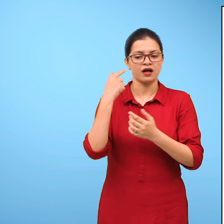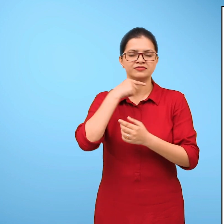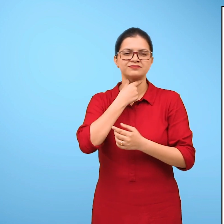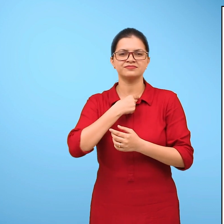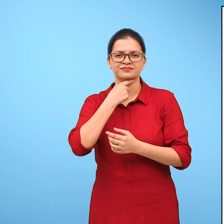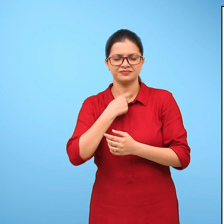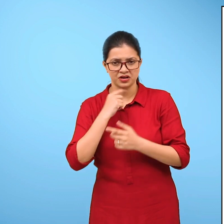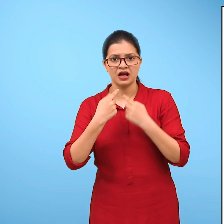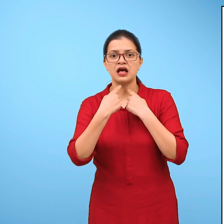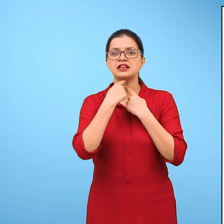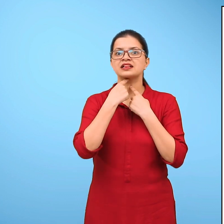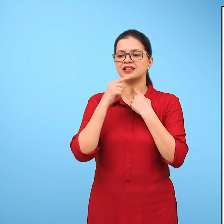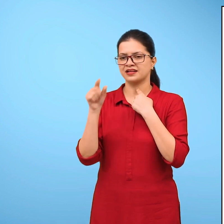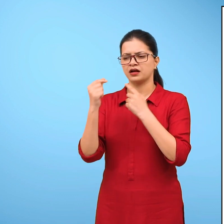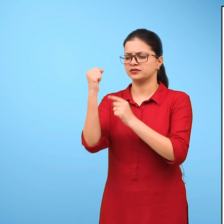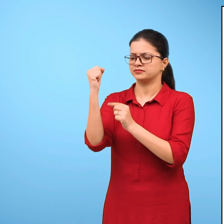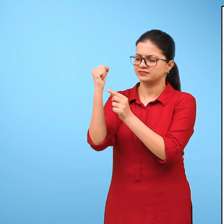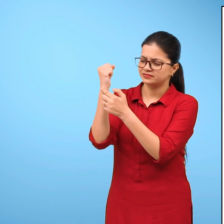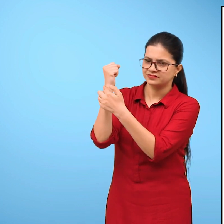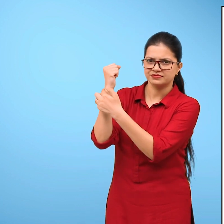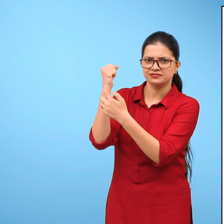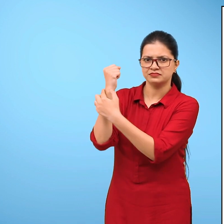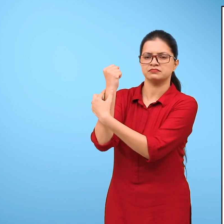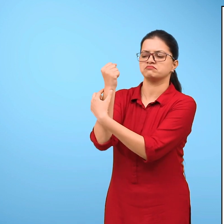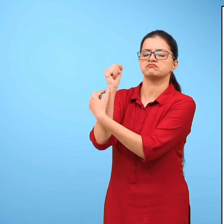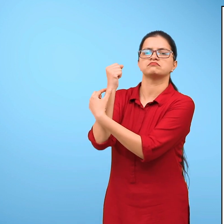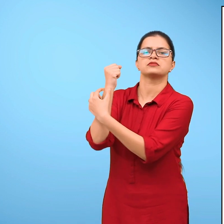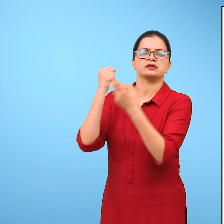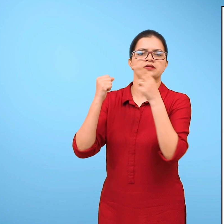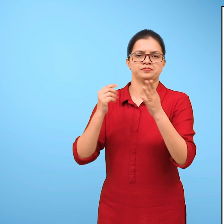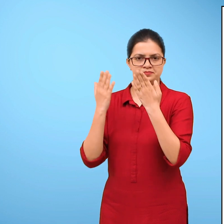The joint where our neck joins the head is a pivotal joint.